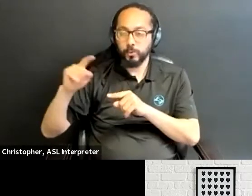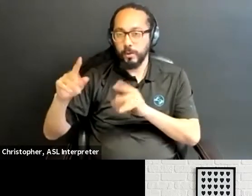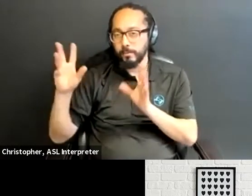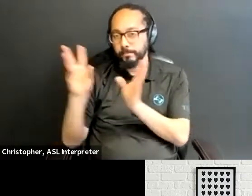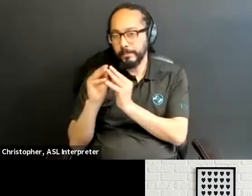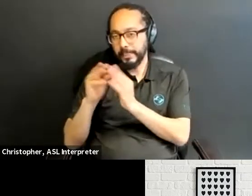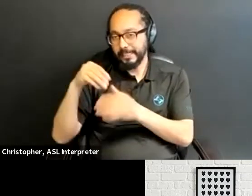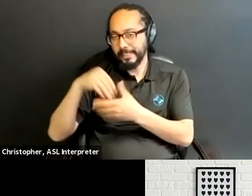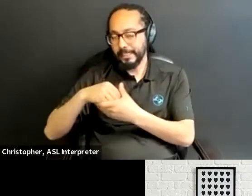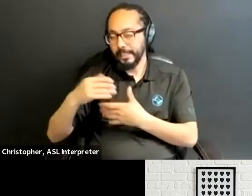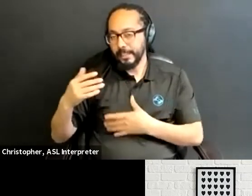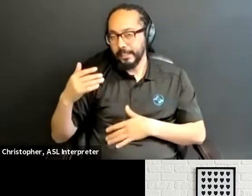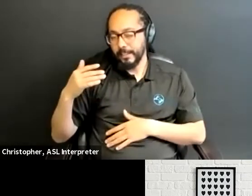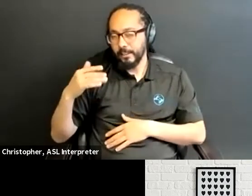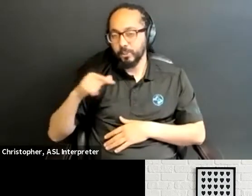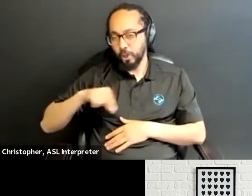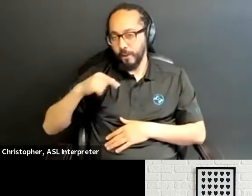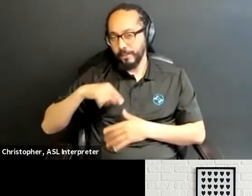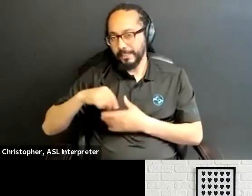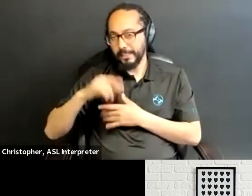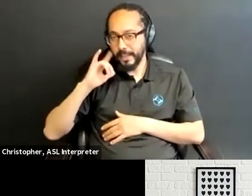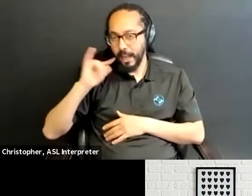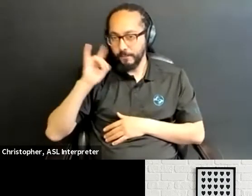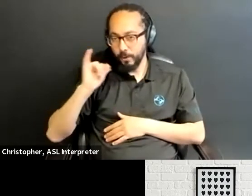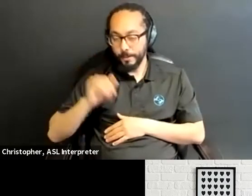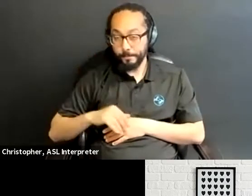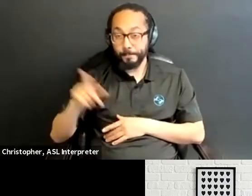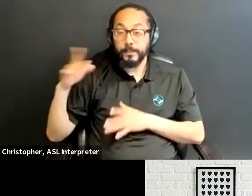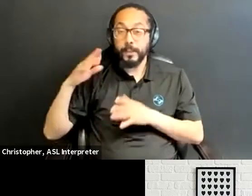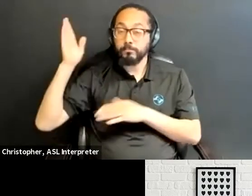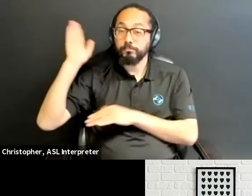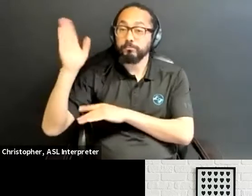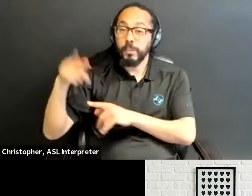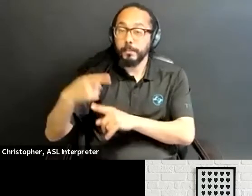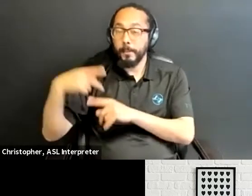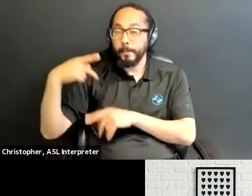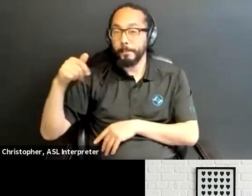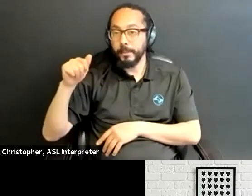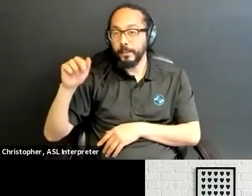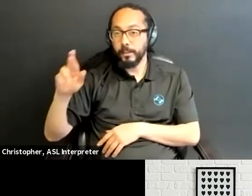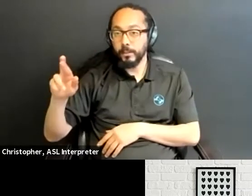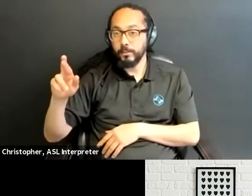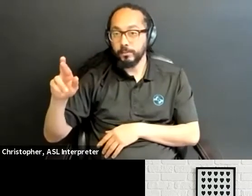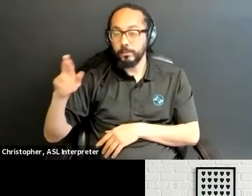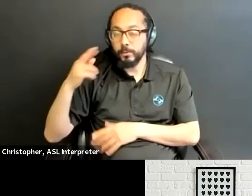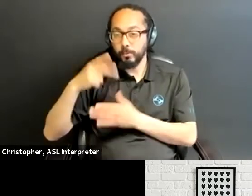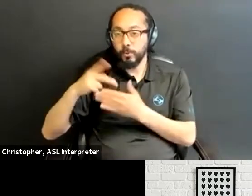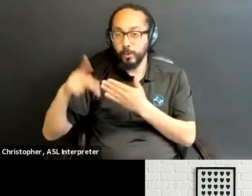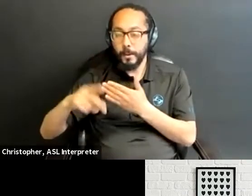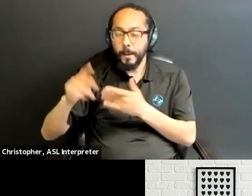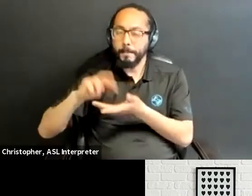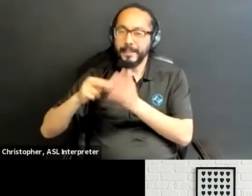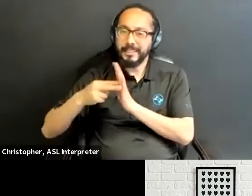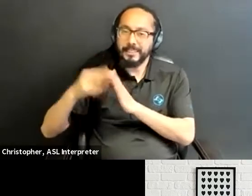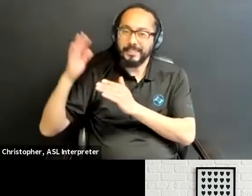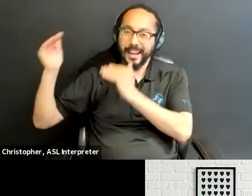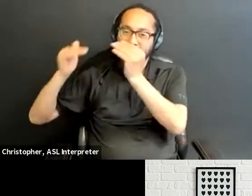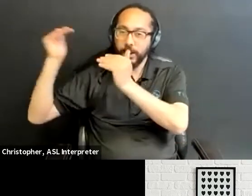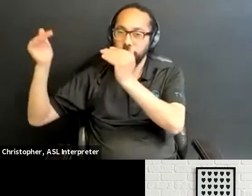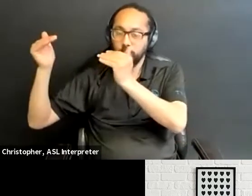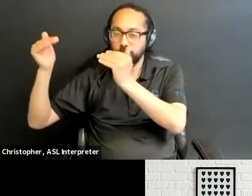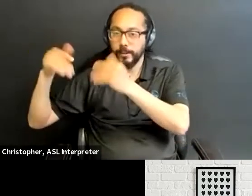results of the PAR program, which is the adult program to treat men who have been violent with their